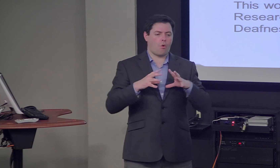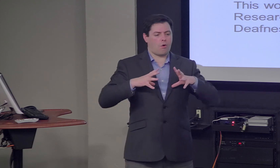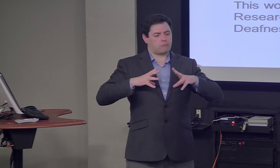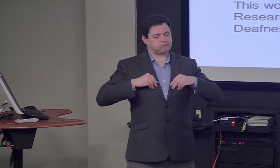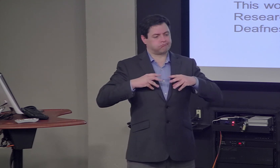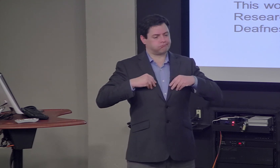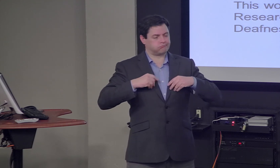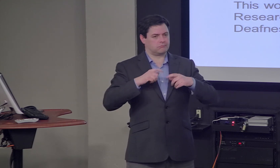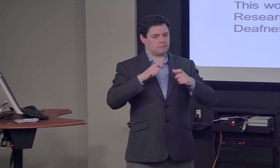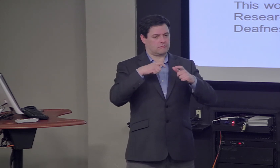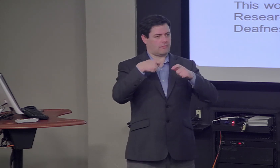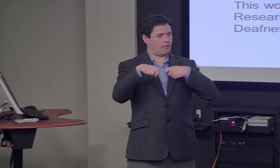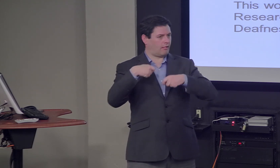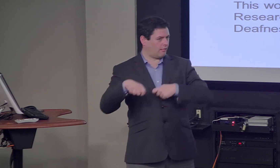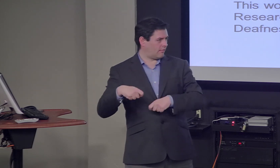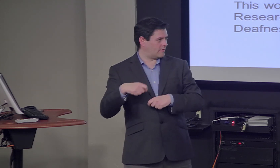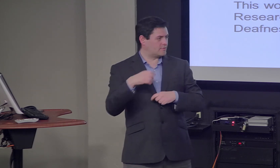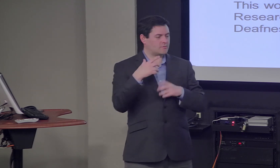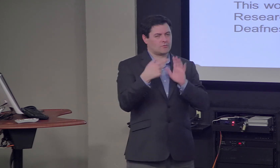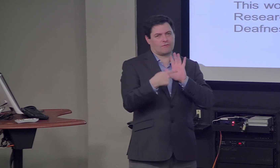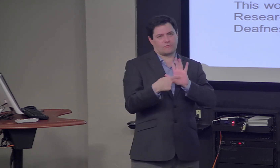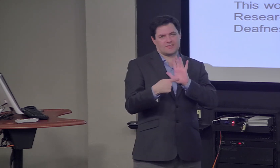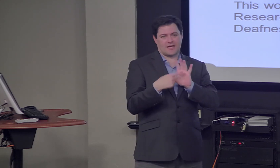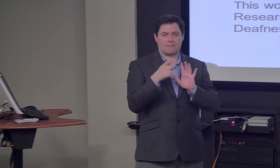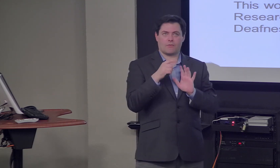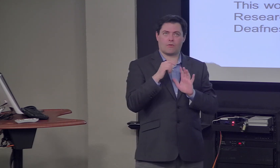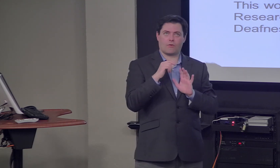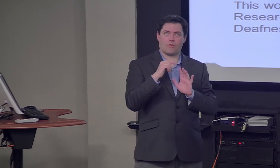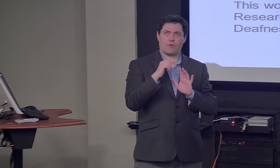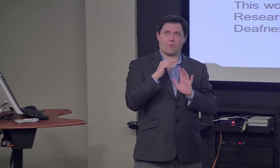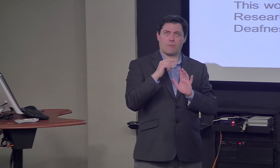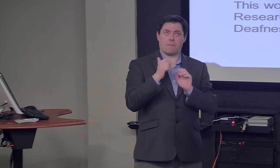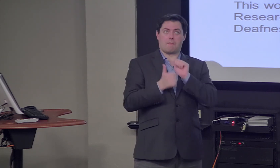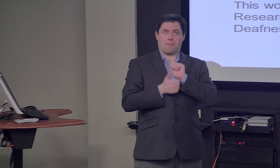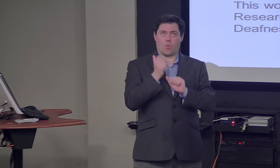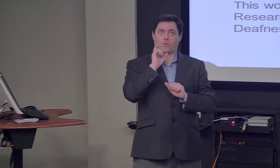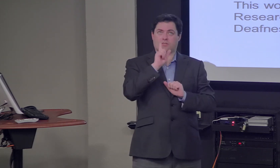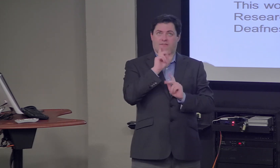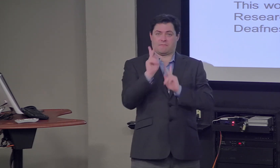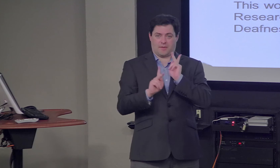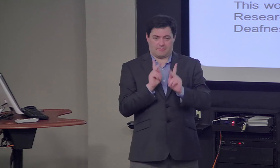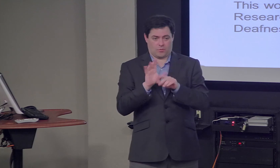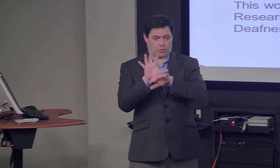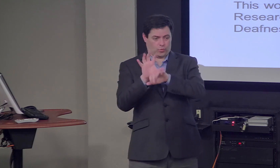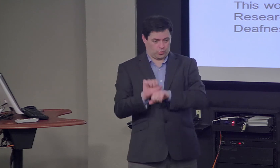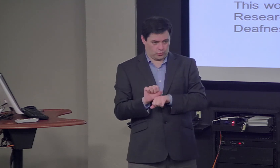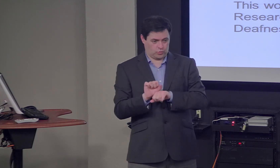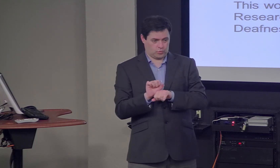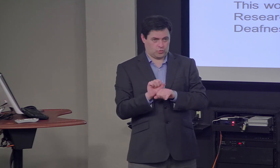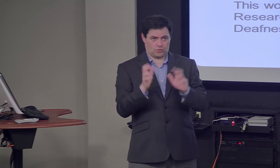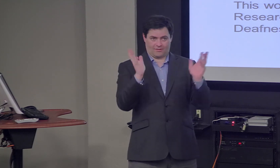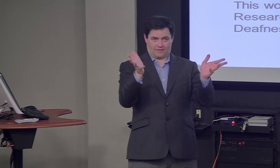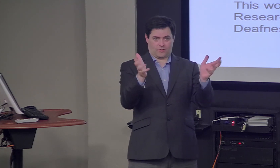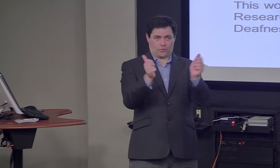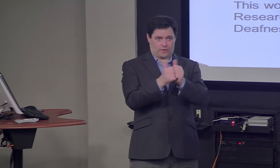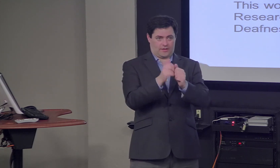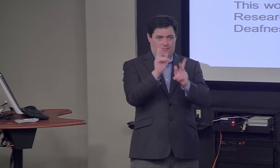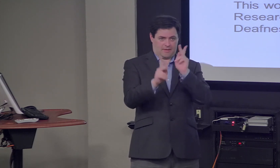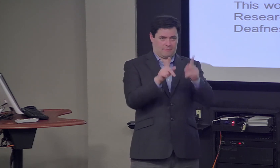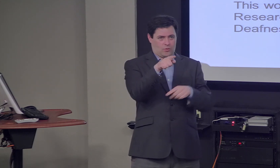we can more easily identify those levels. Some might be more acceptable and others may be more flexible.